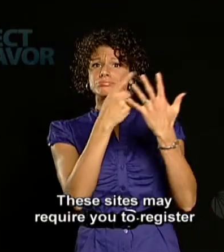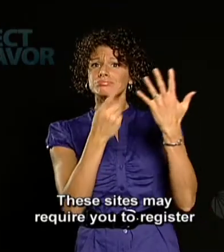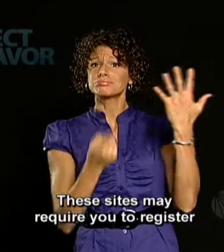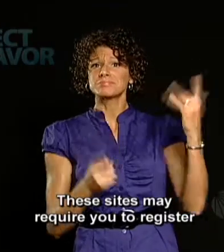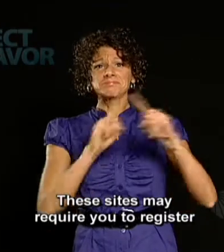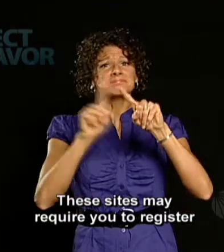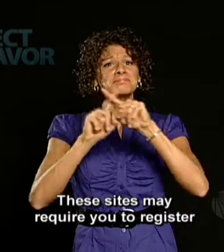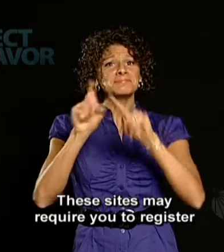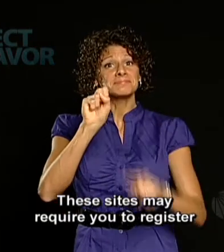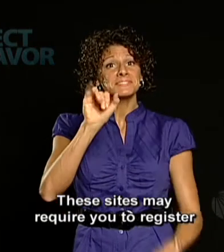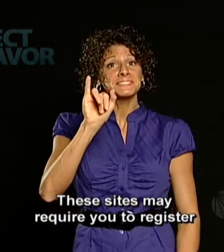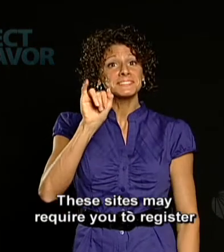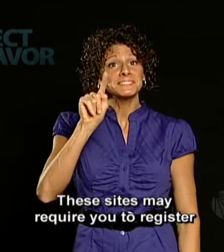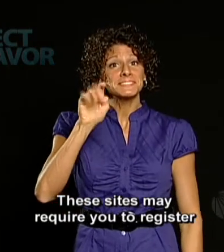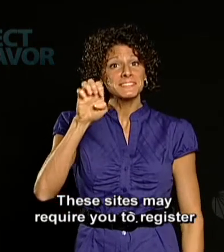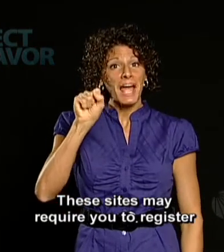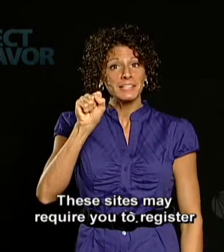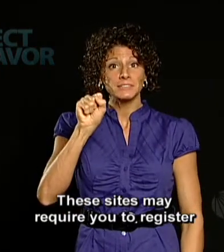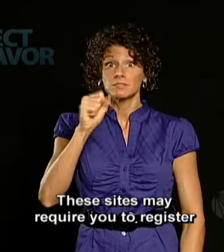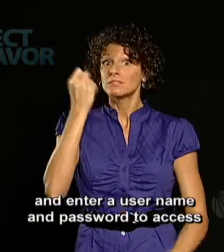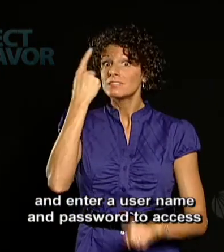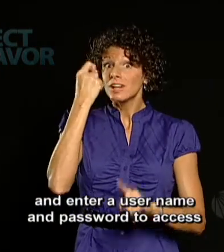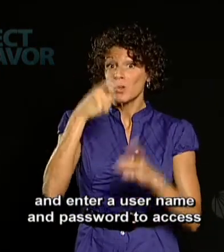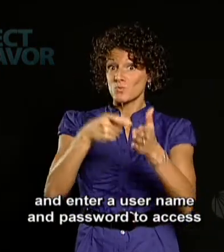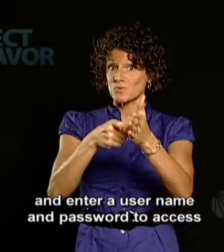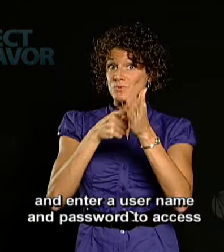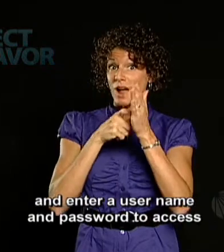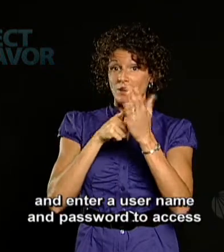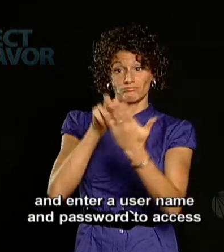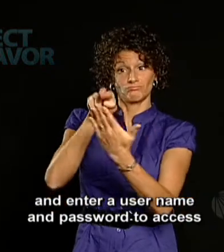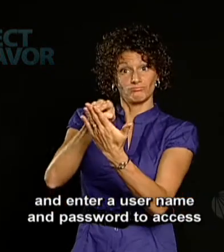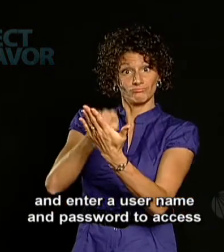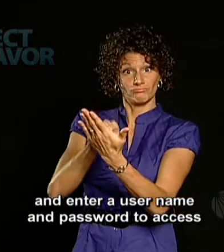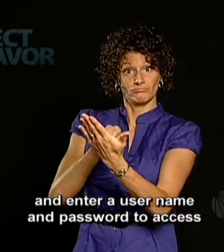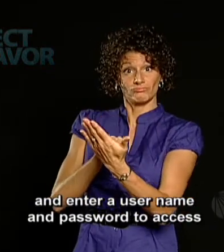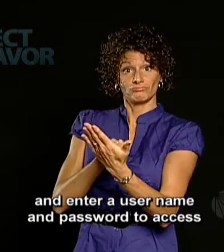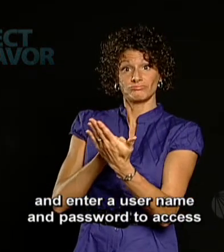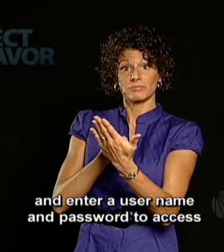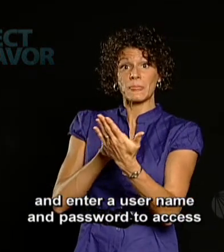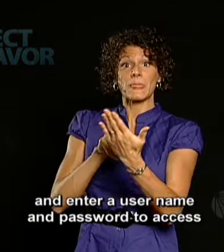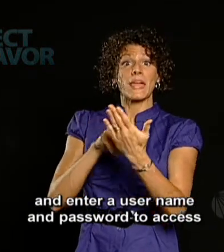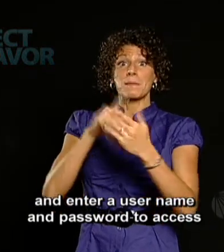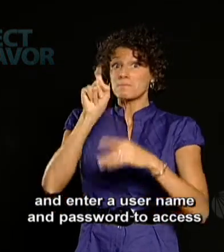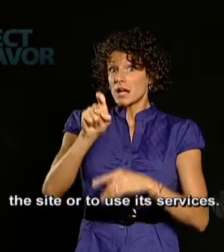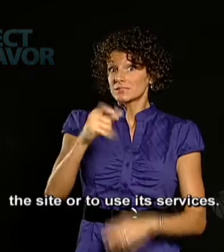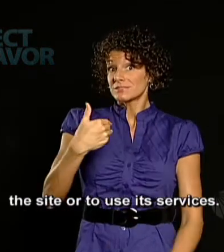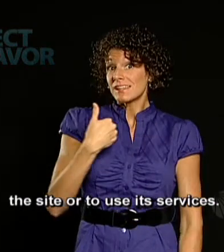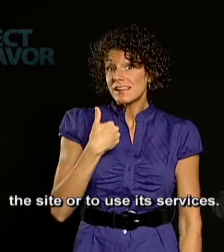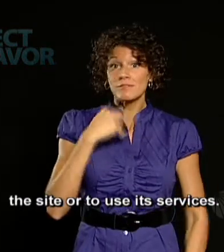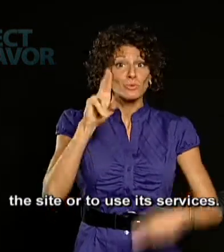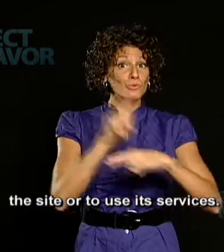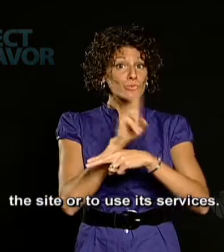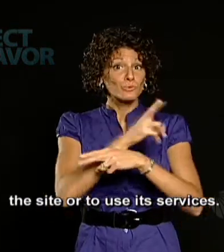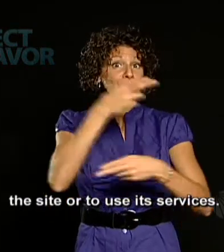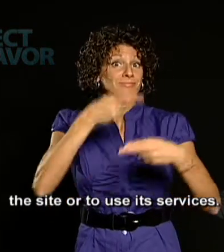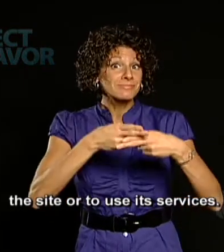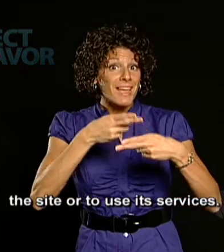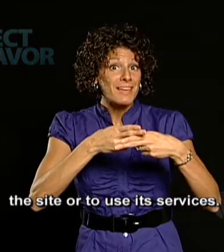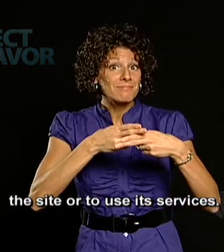These sites may require you to register and enter a username and password to access the site or to use its